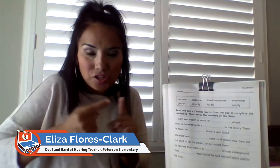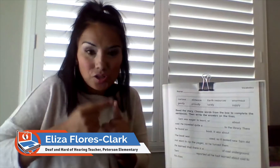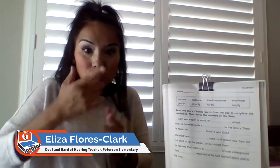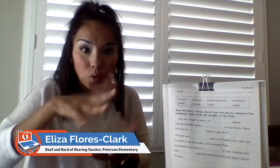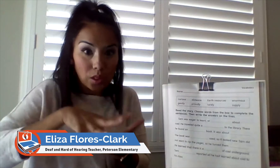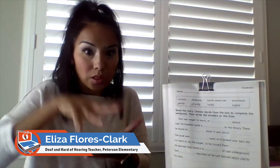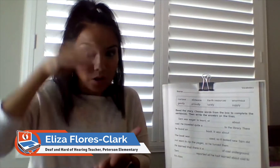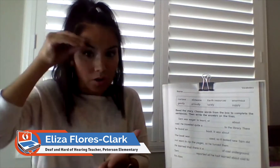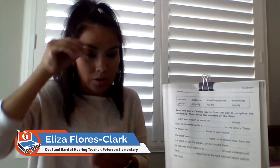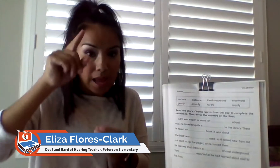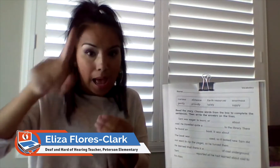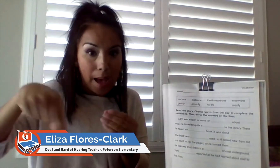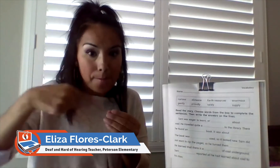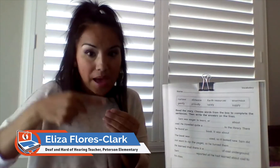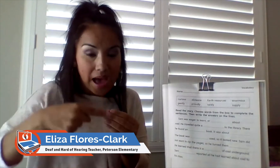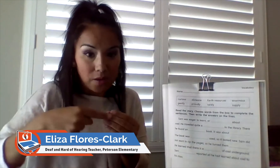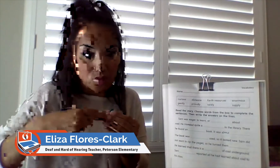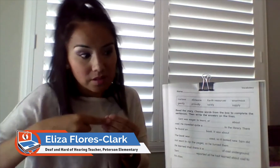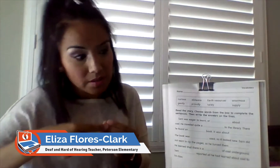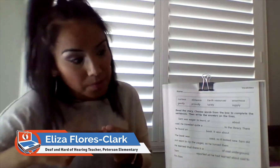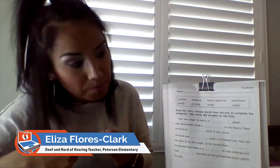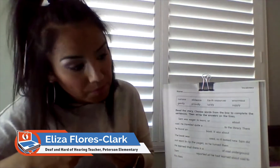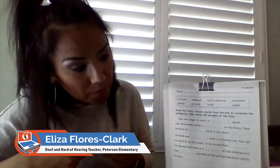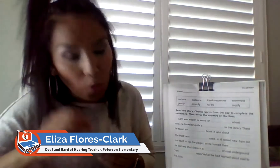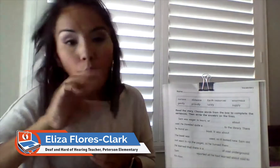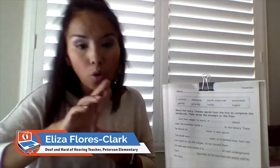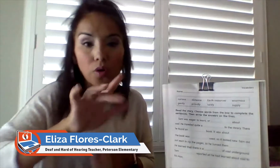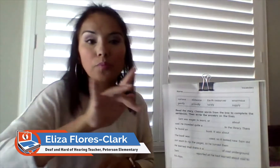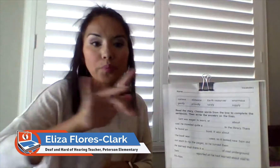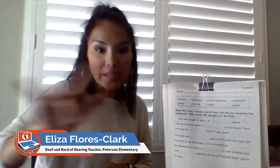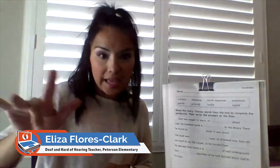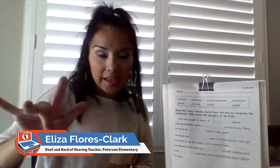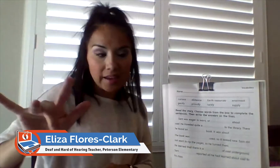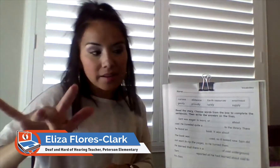to learn about or blank